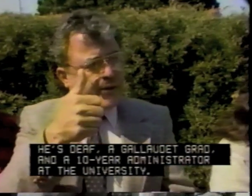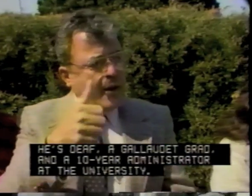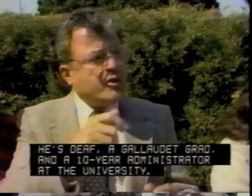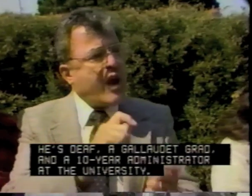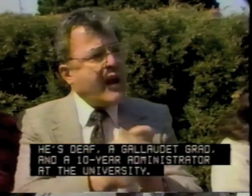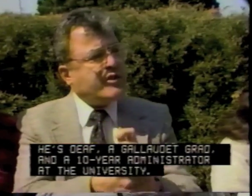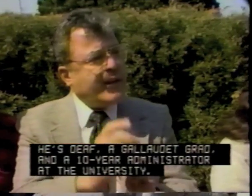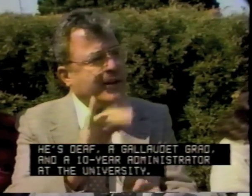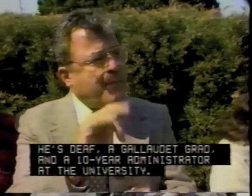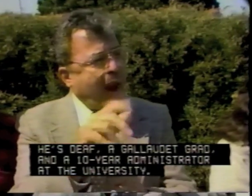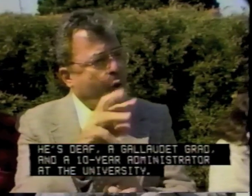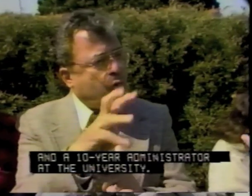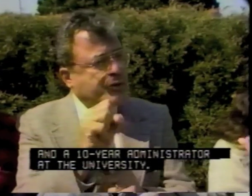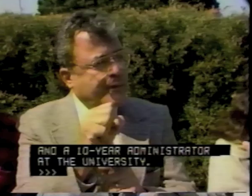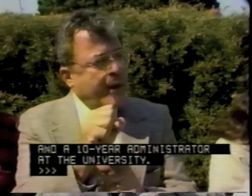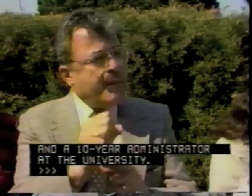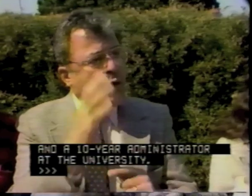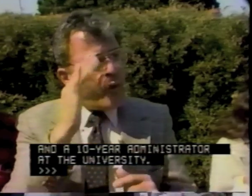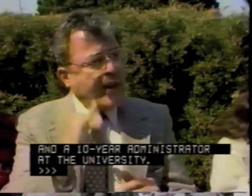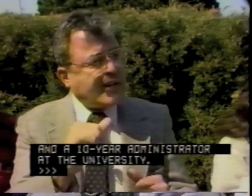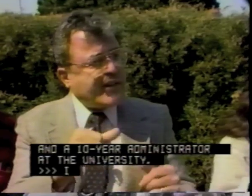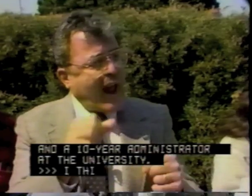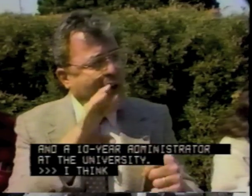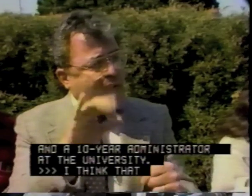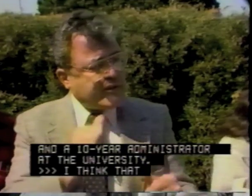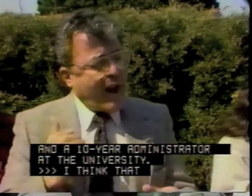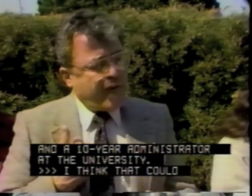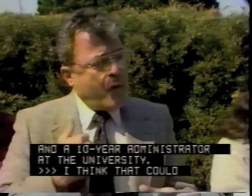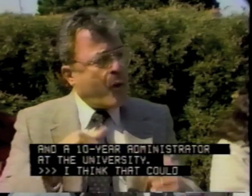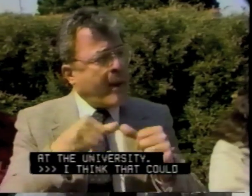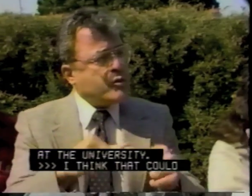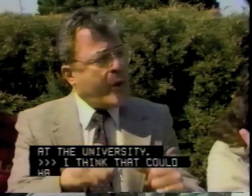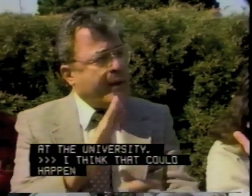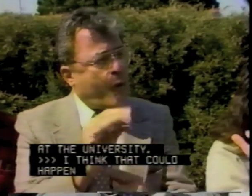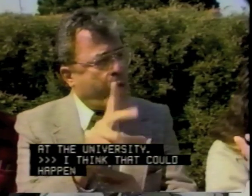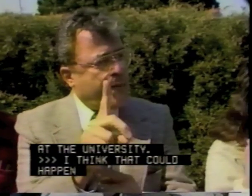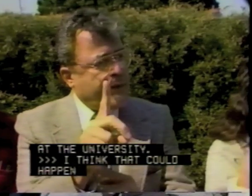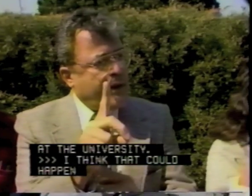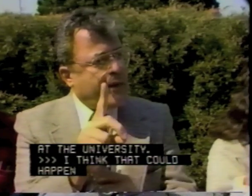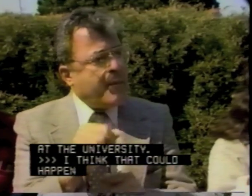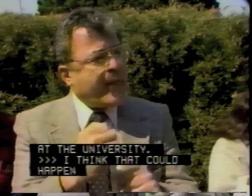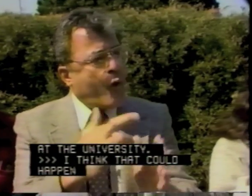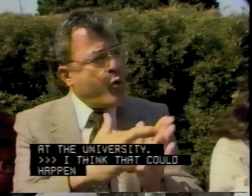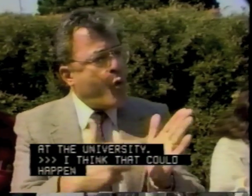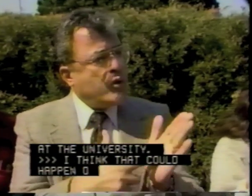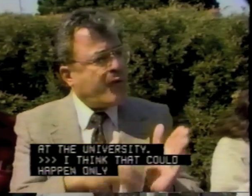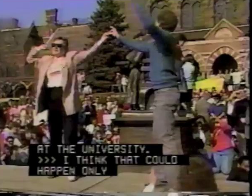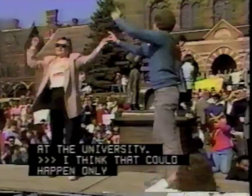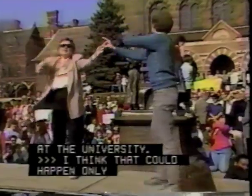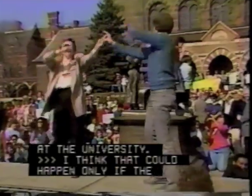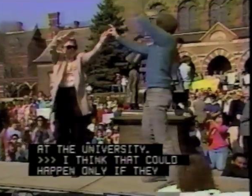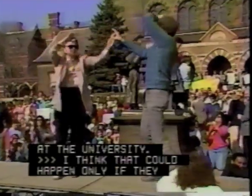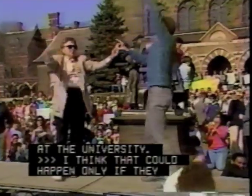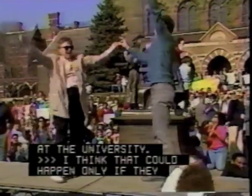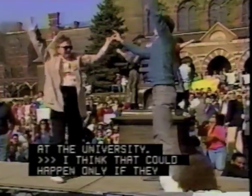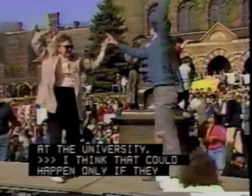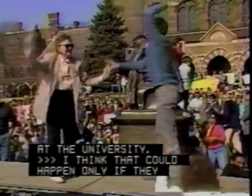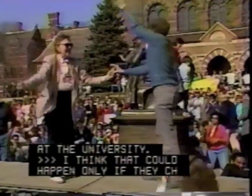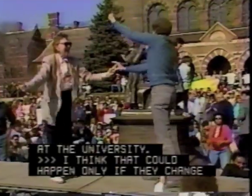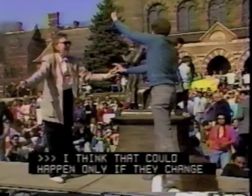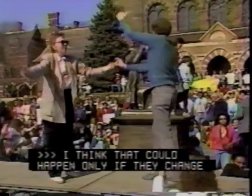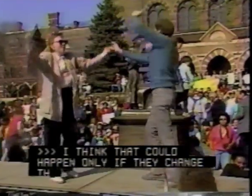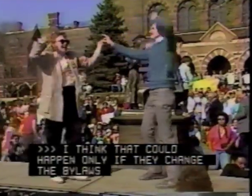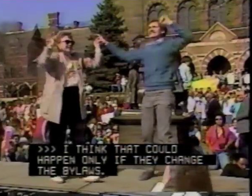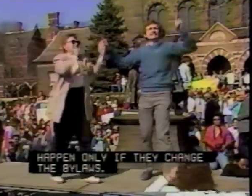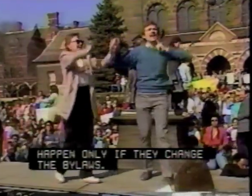board is change its bylaws, because that's a self-perpetuating board. They make their own rules. This afternoon, hundreds of